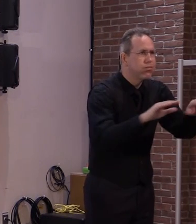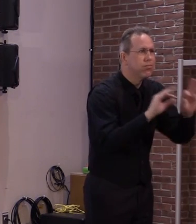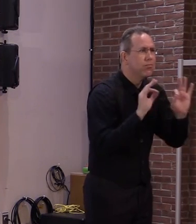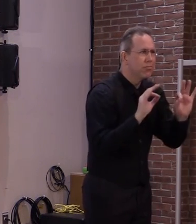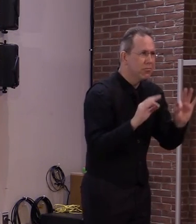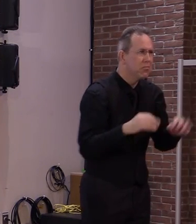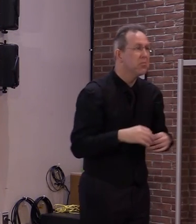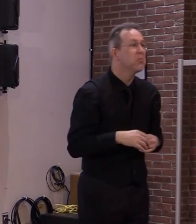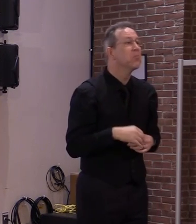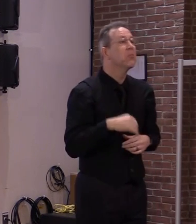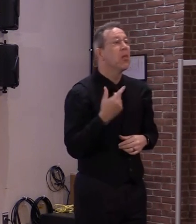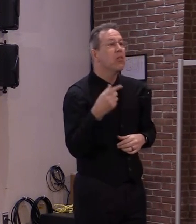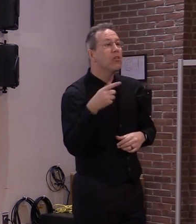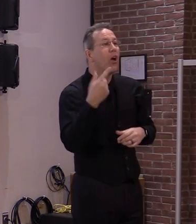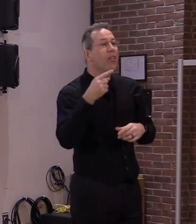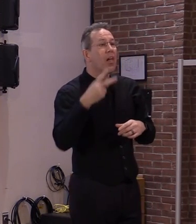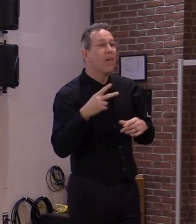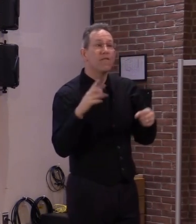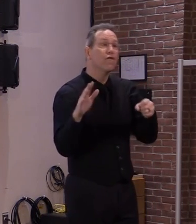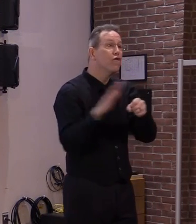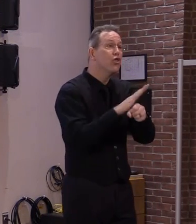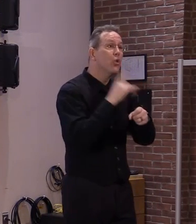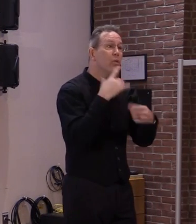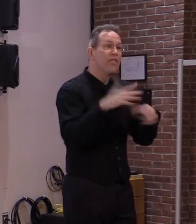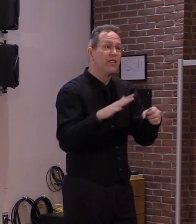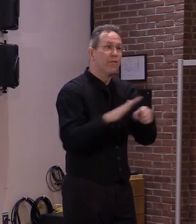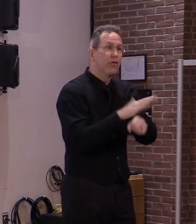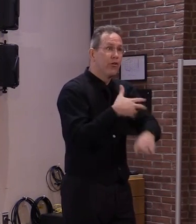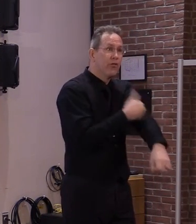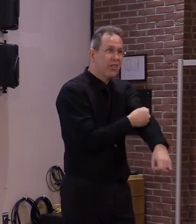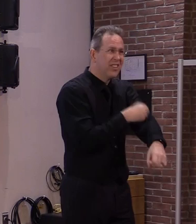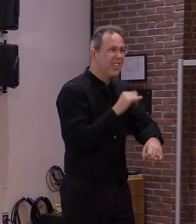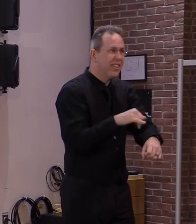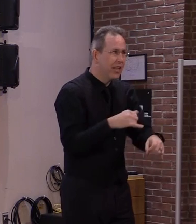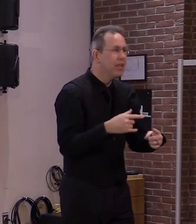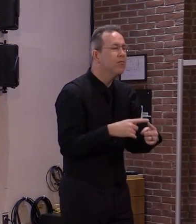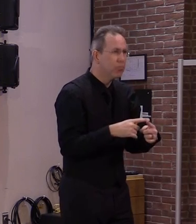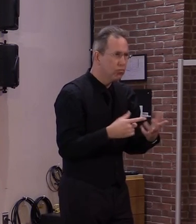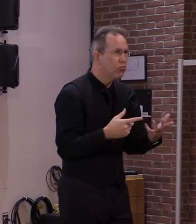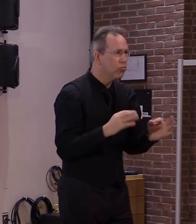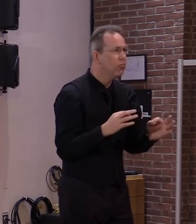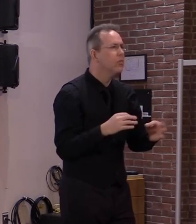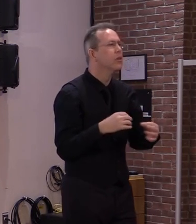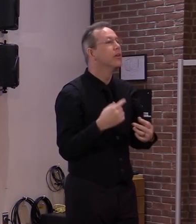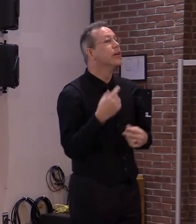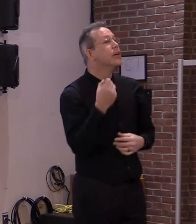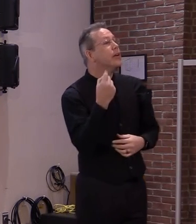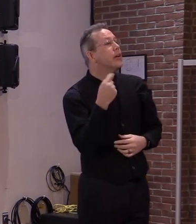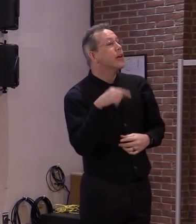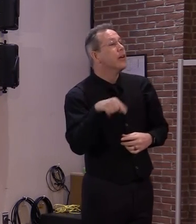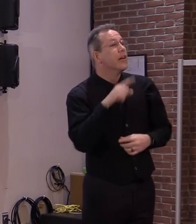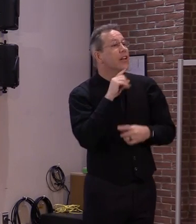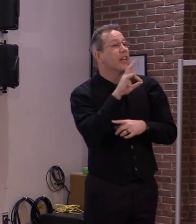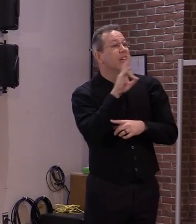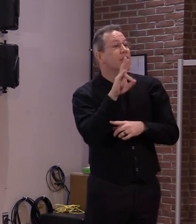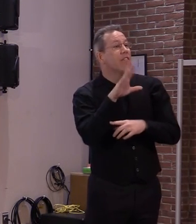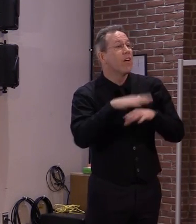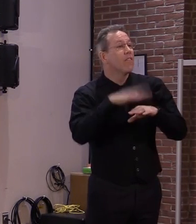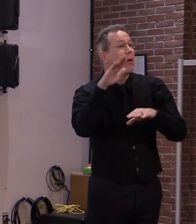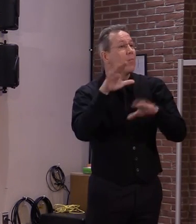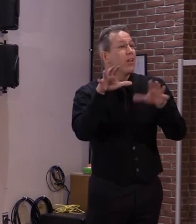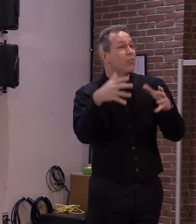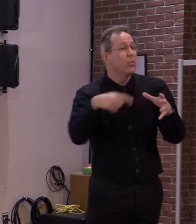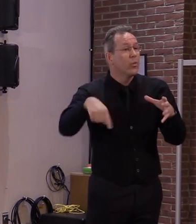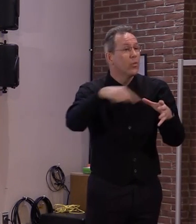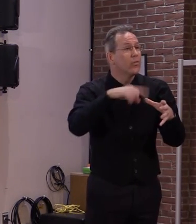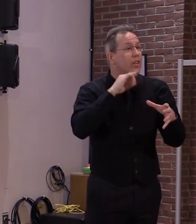received their last dose. So far, 66% of Vermonters in the 75 years old and above range